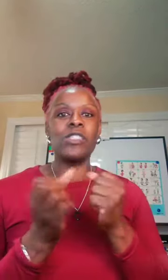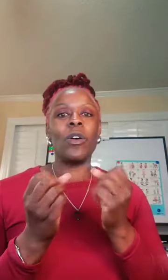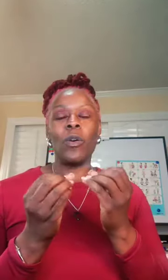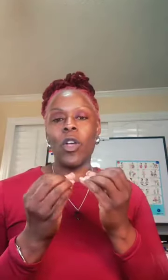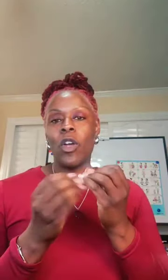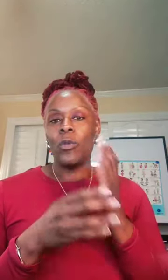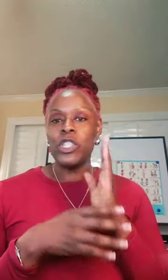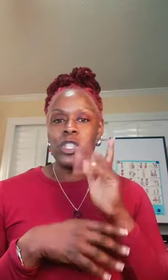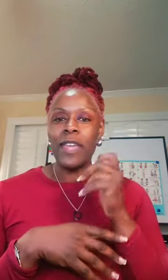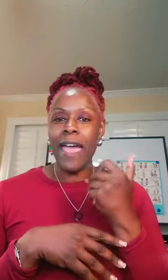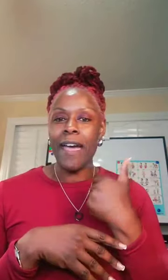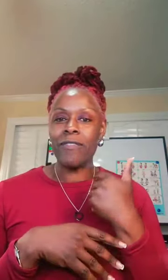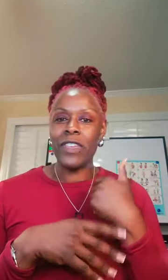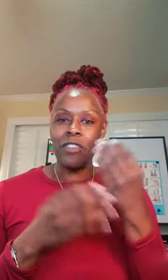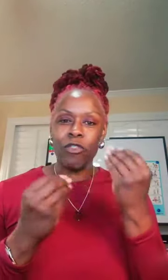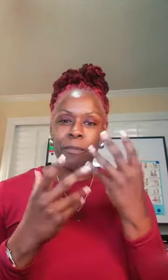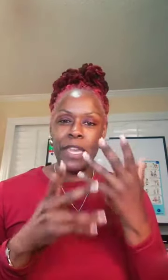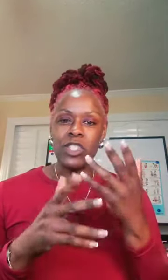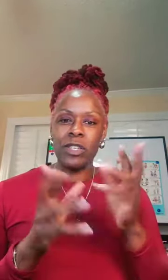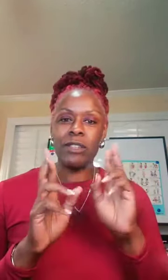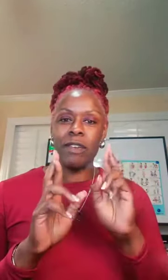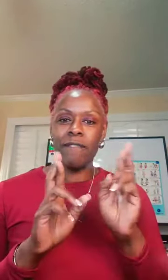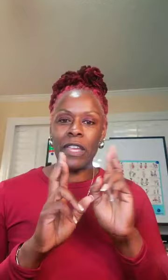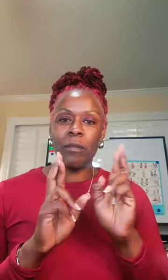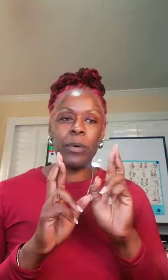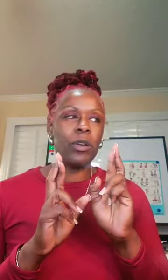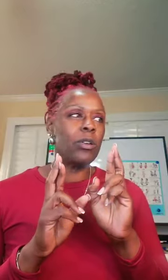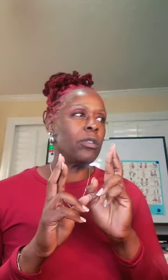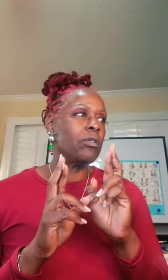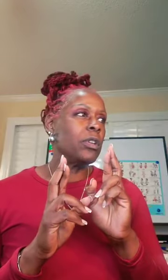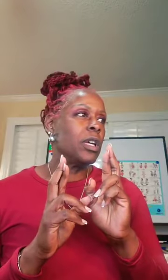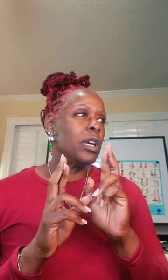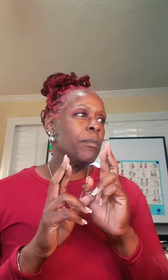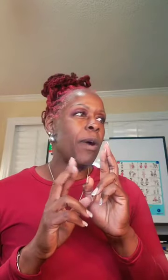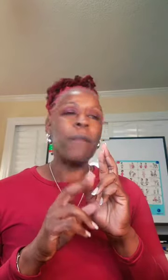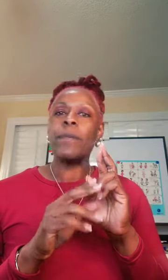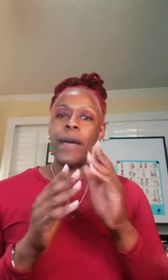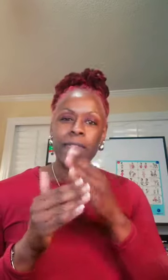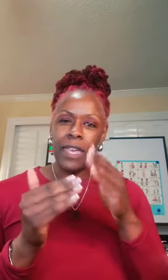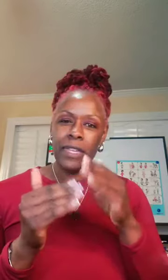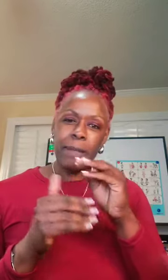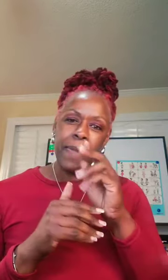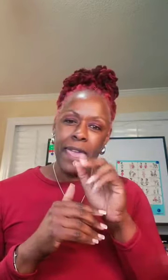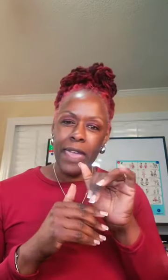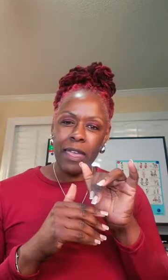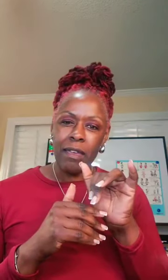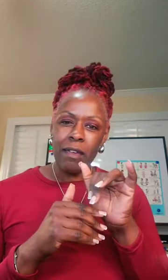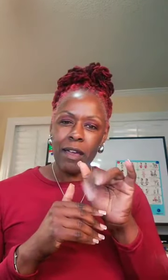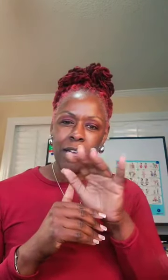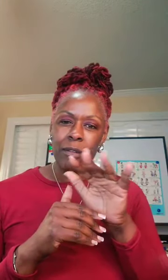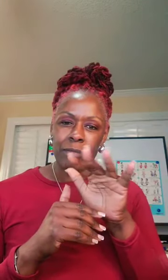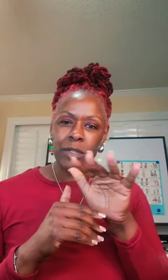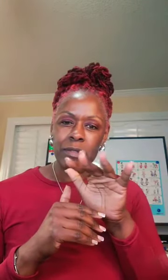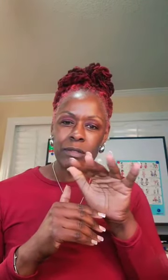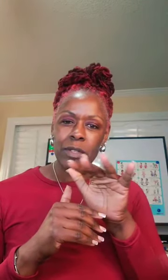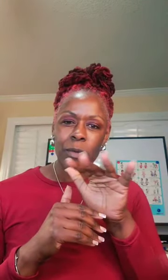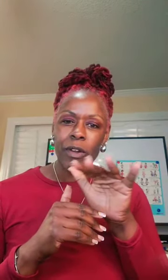So we should have the information available probably by the end of May, somewhere in